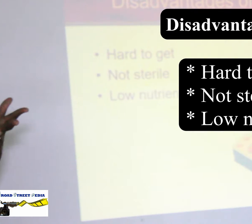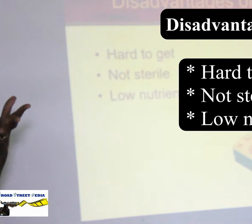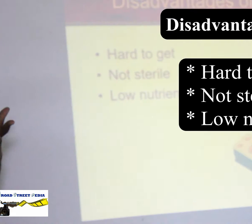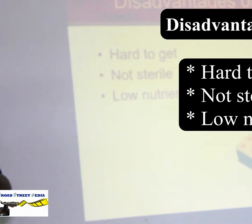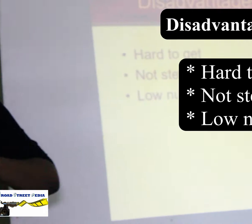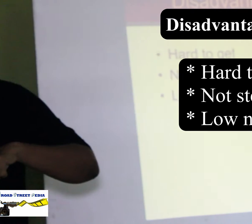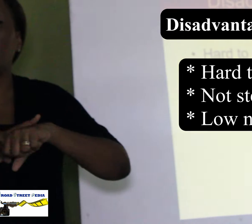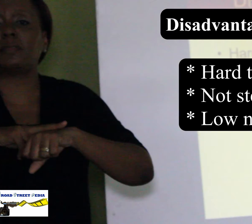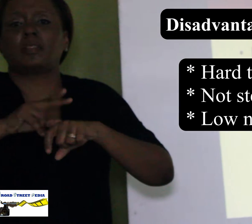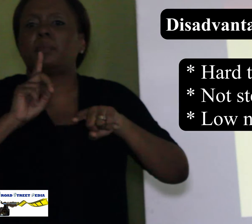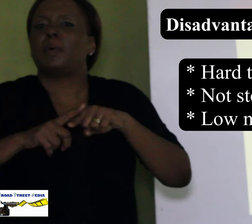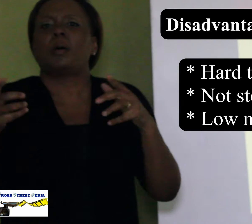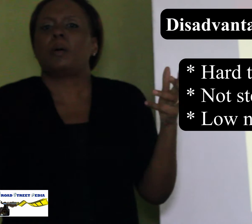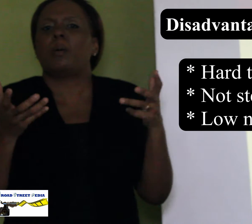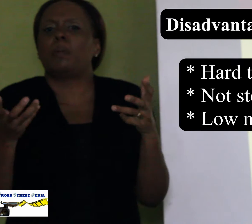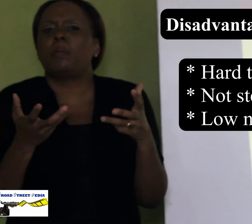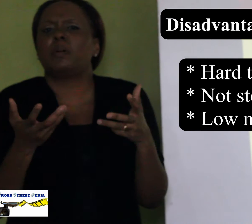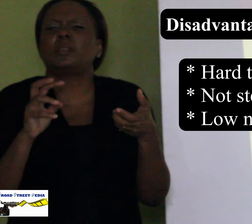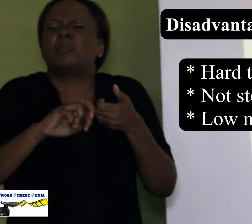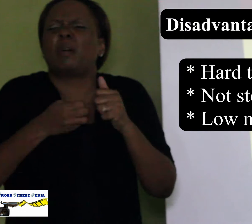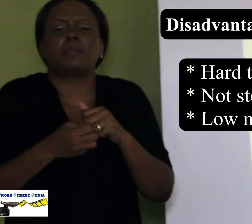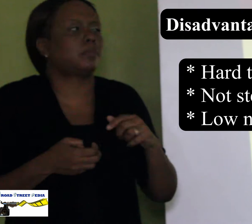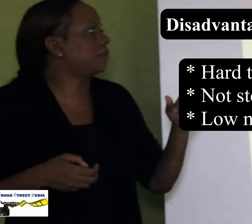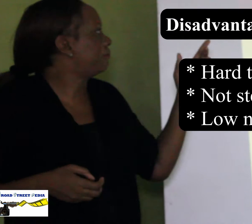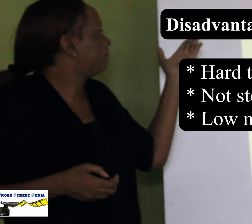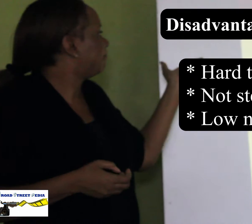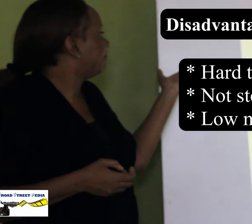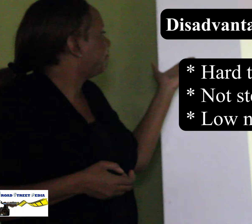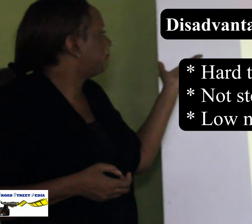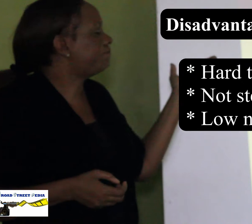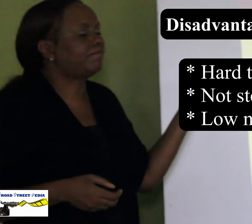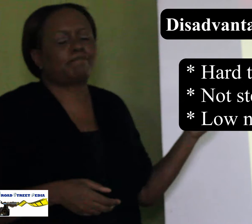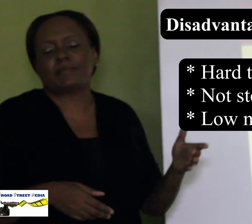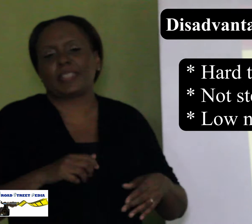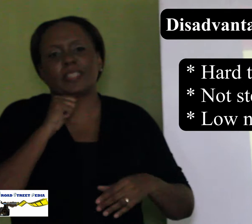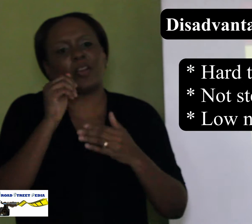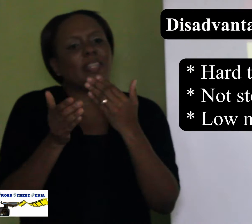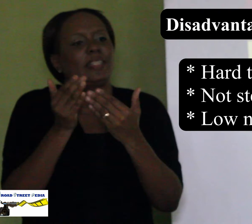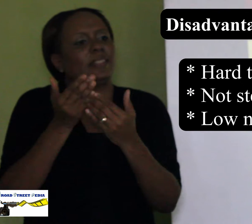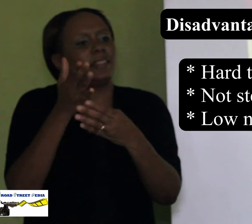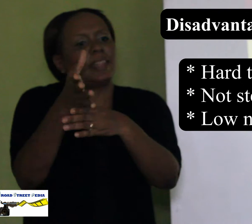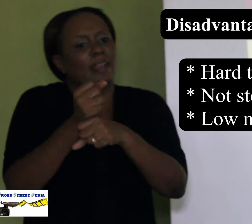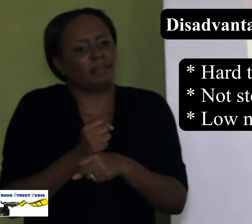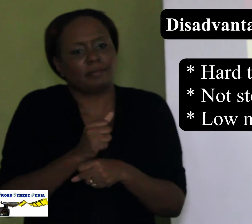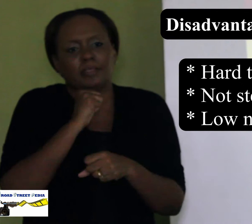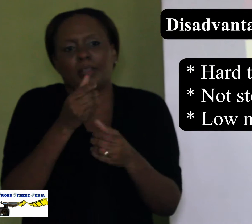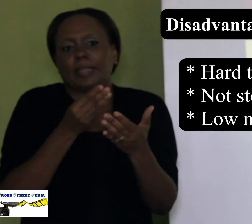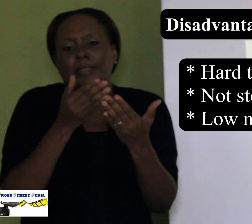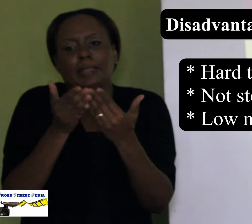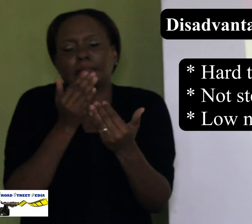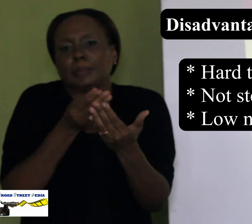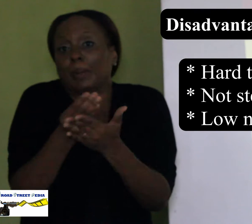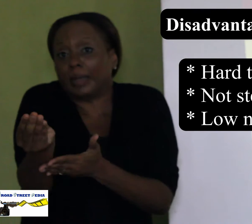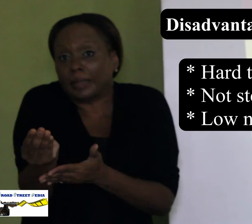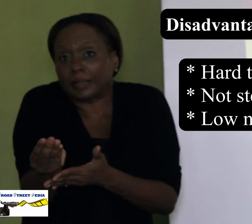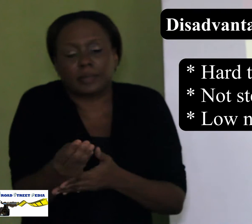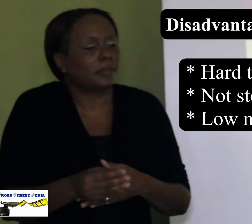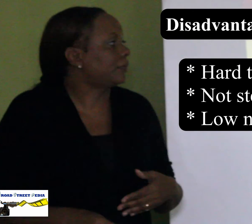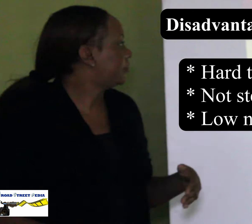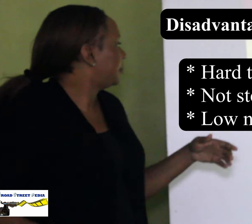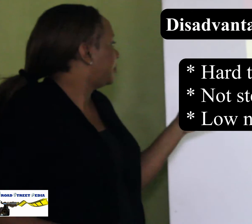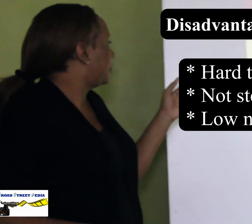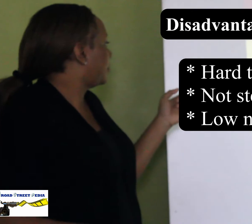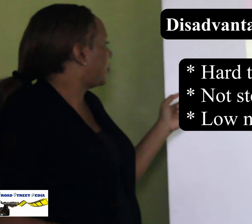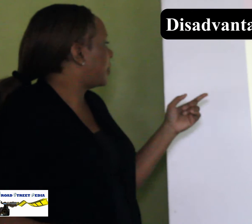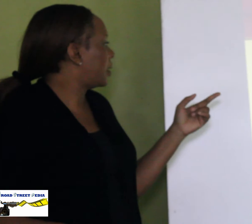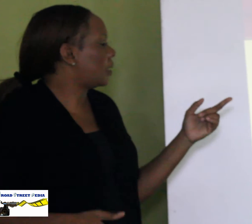get. It's not sterile. The dung may not be sterile, and the nutritional value may disappear